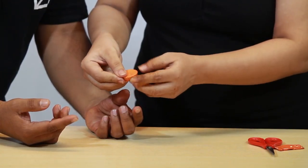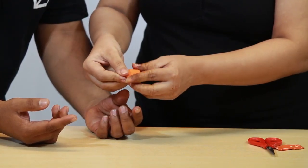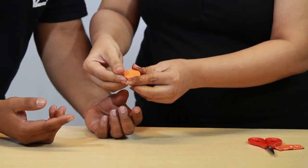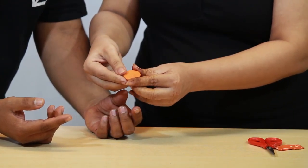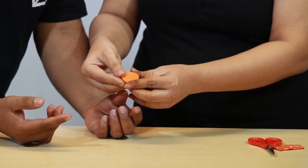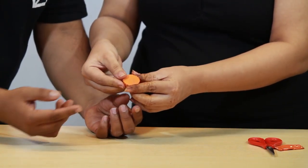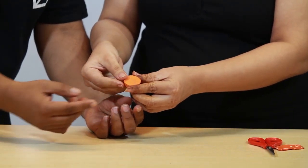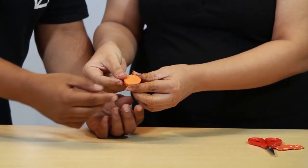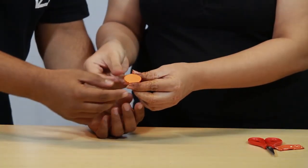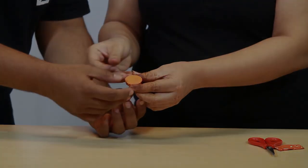Good